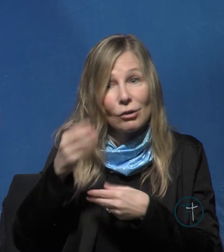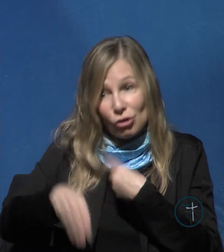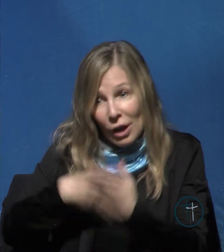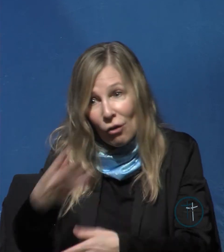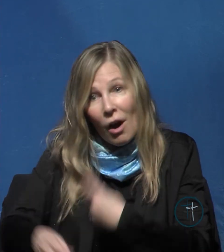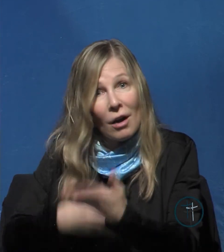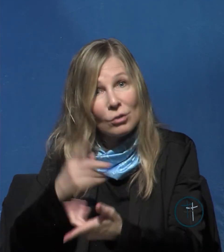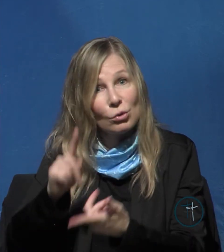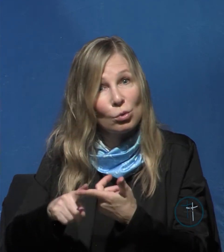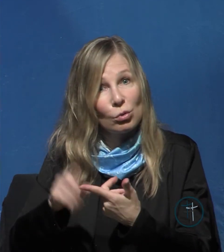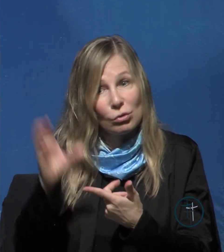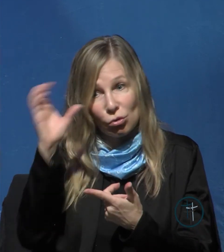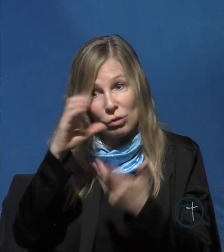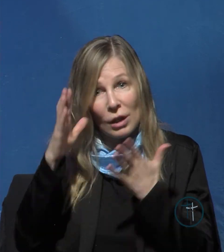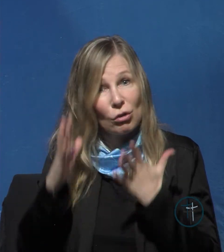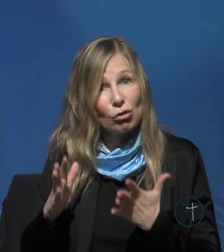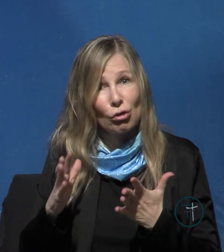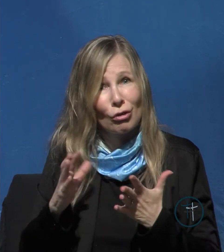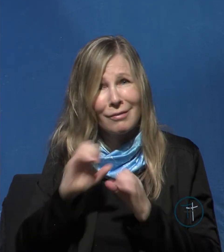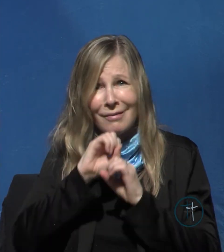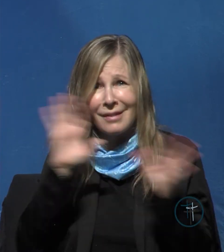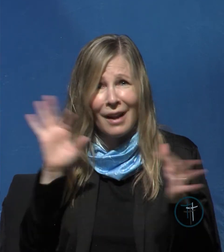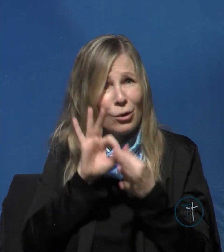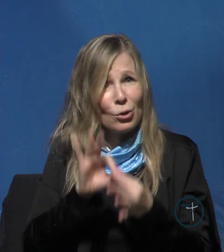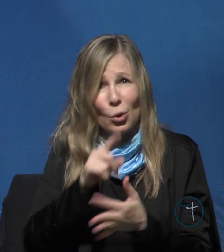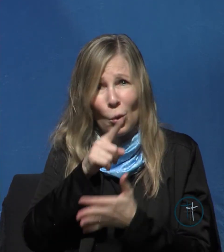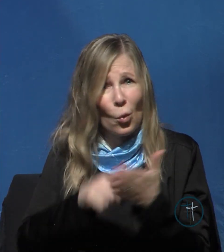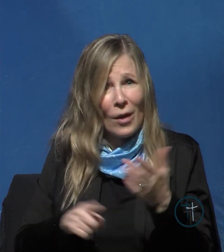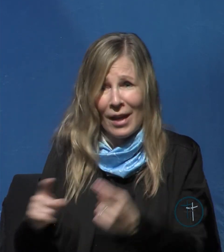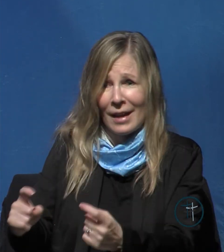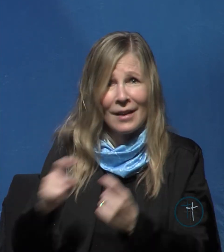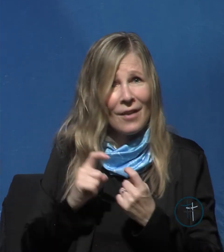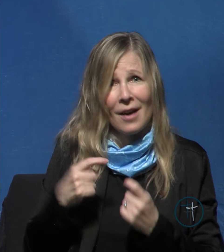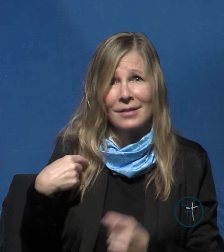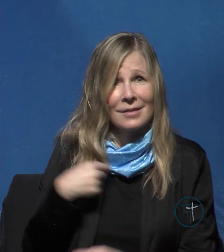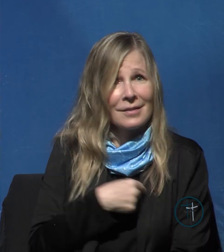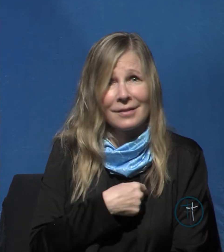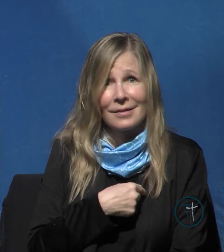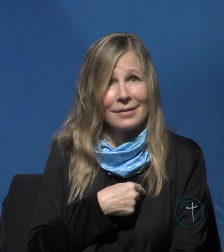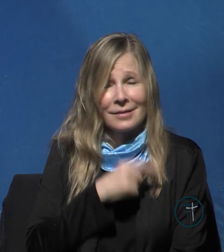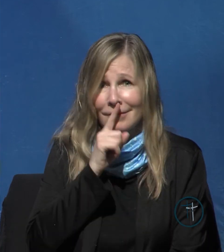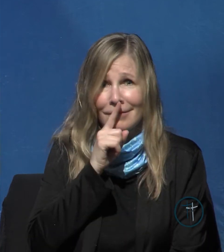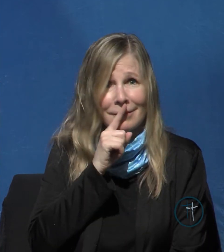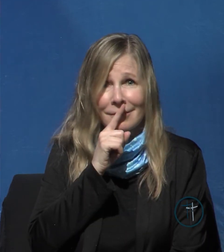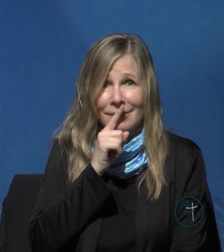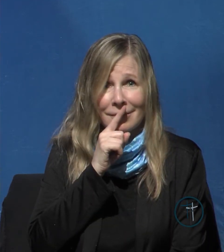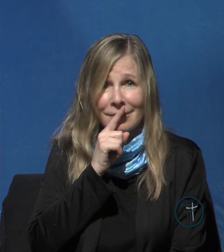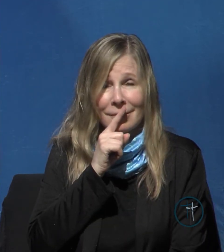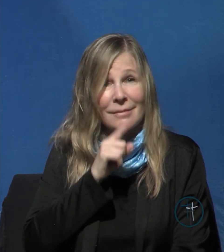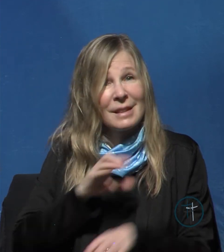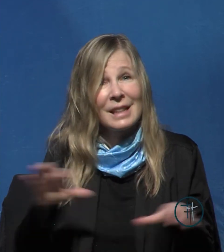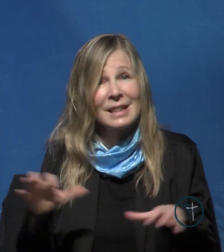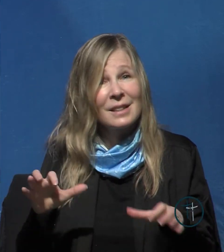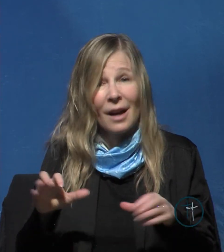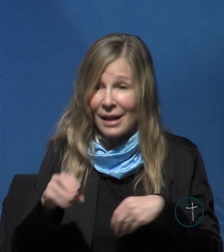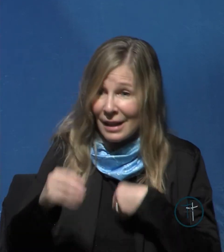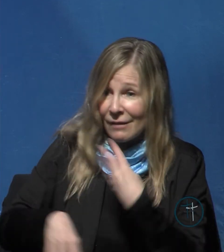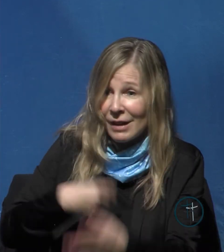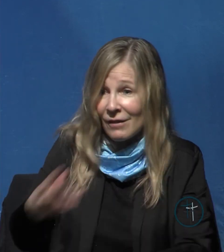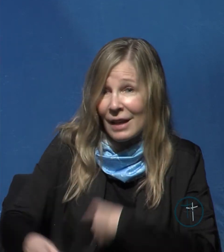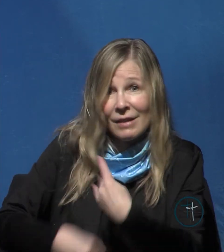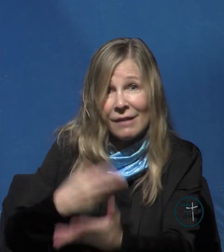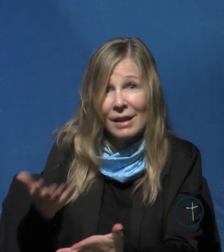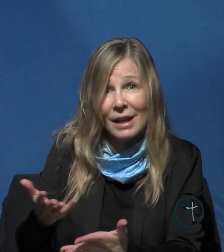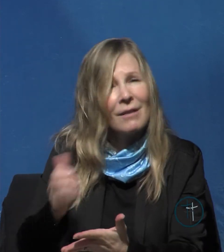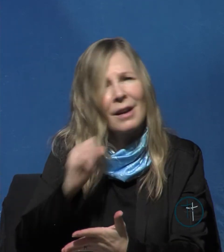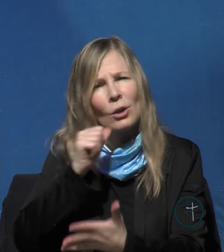generosity to strangers has nothing to do with what they give us back. In fact, it's done with no expectation that